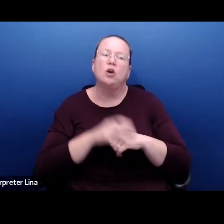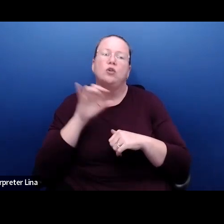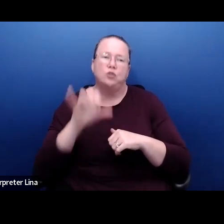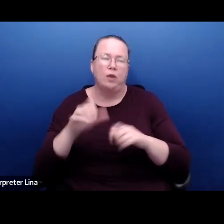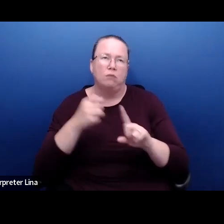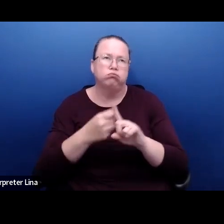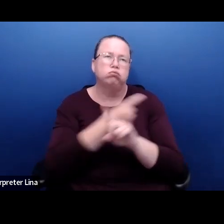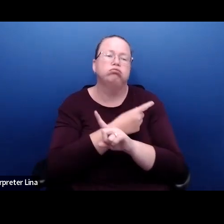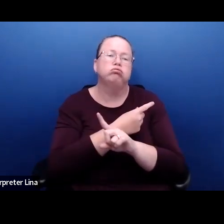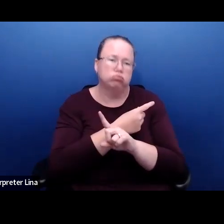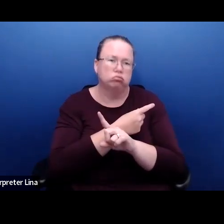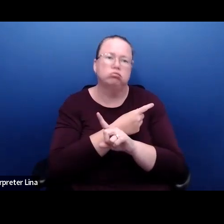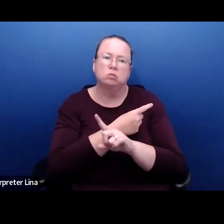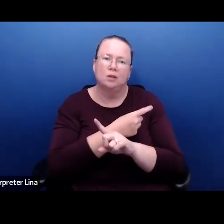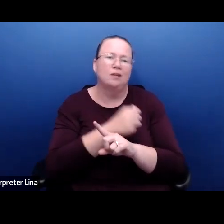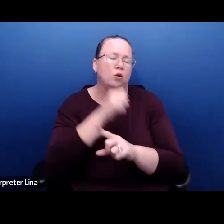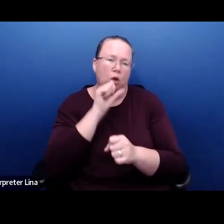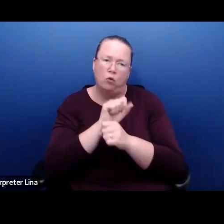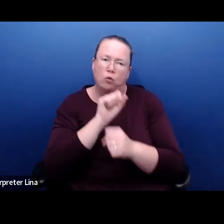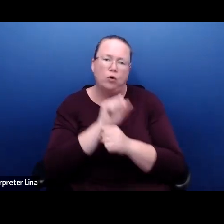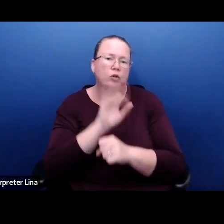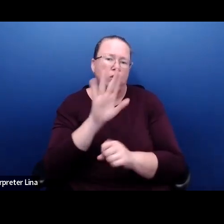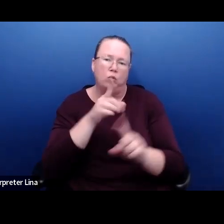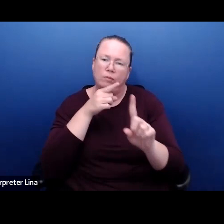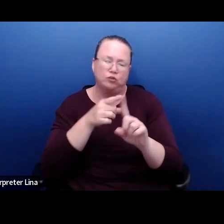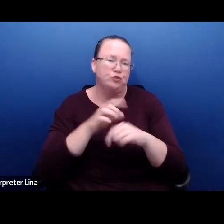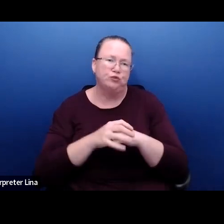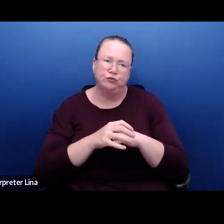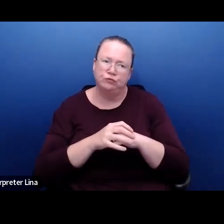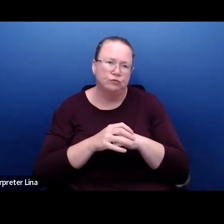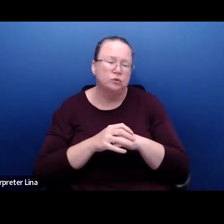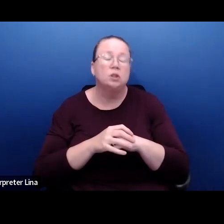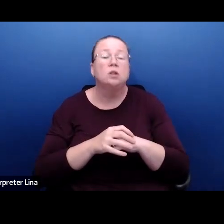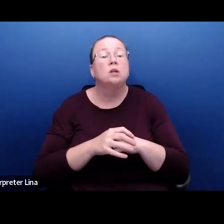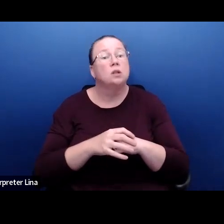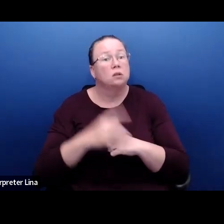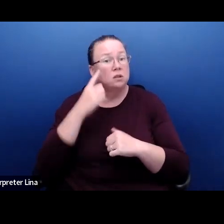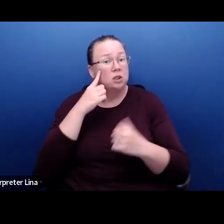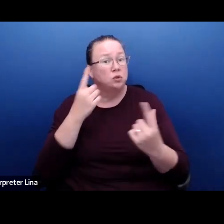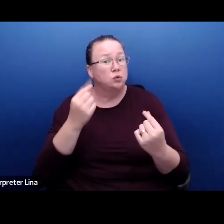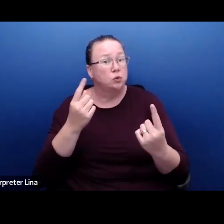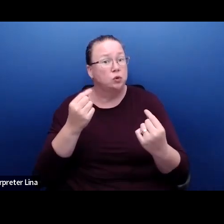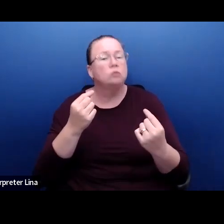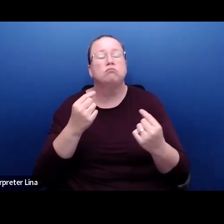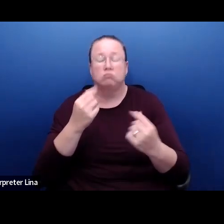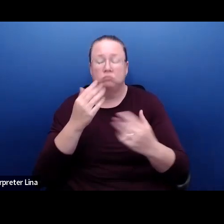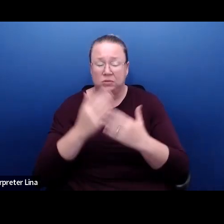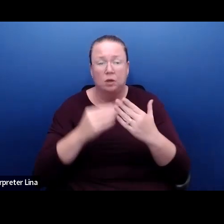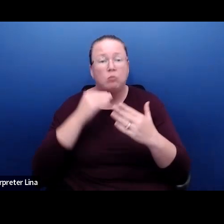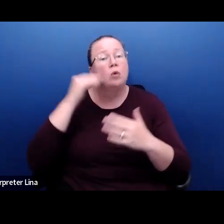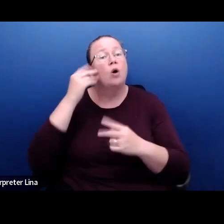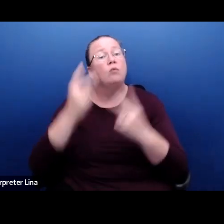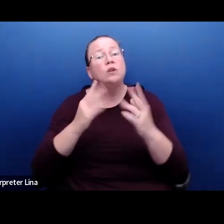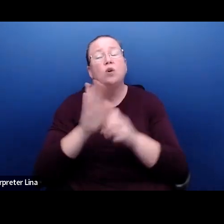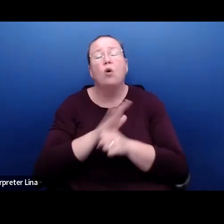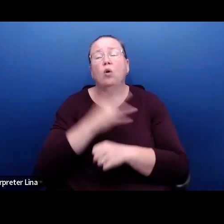track and you're not working on your mission. Think about what you're going to be doing. I've done home visits where the whole purpose